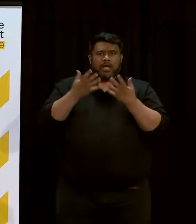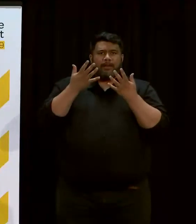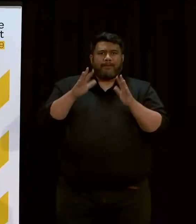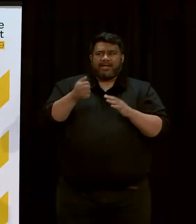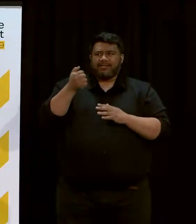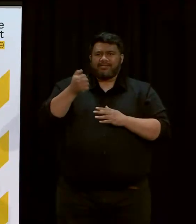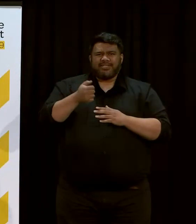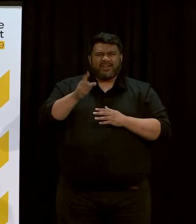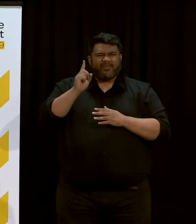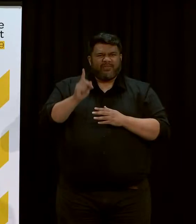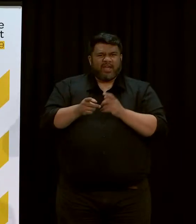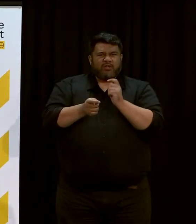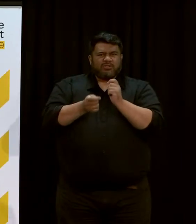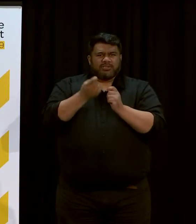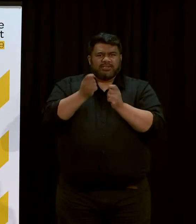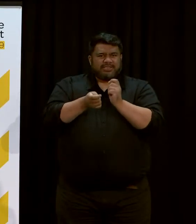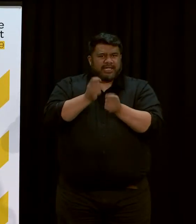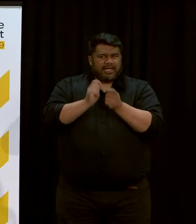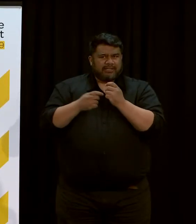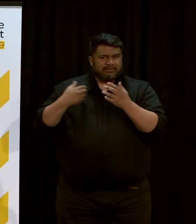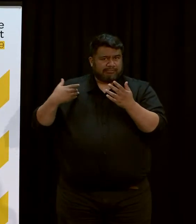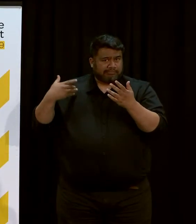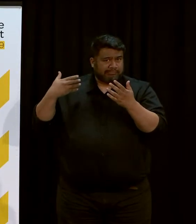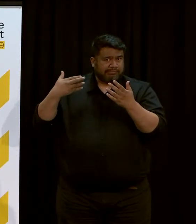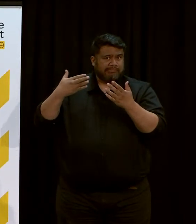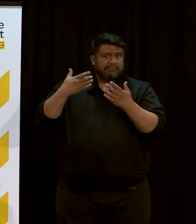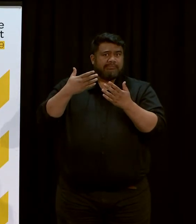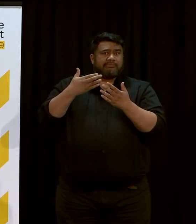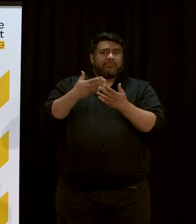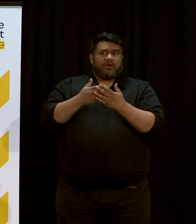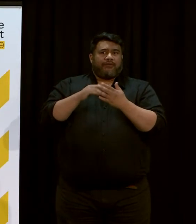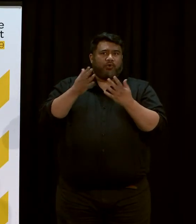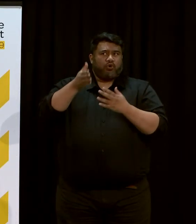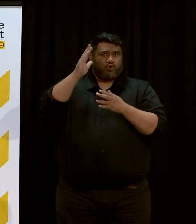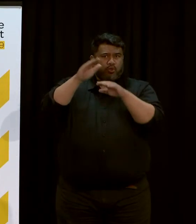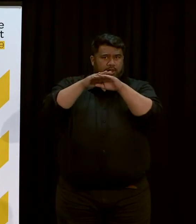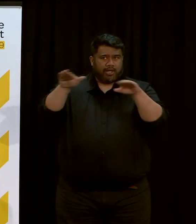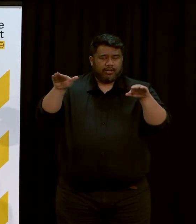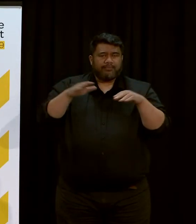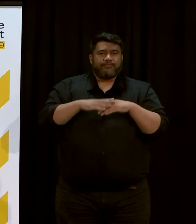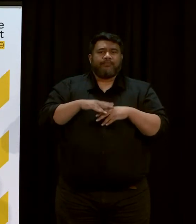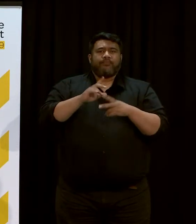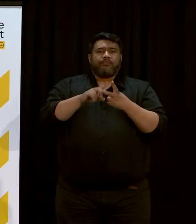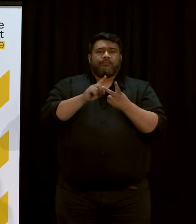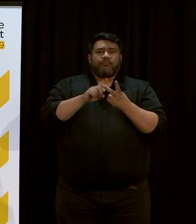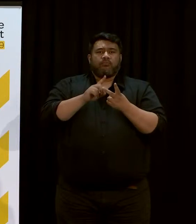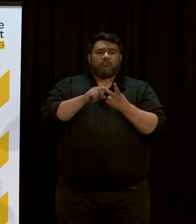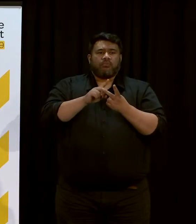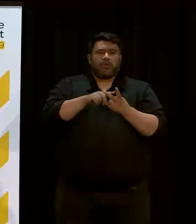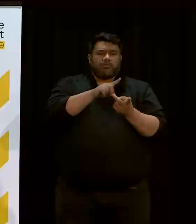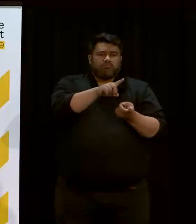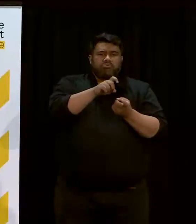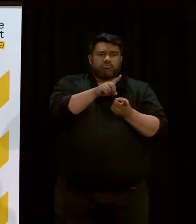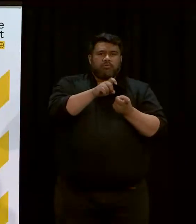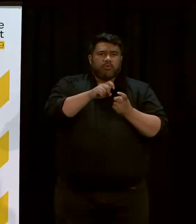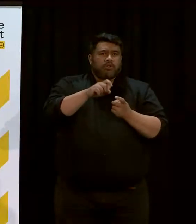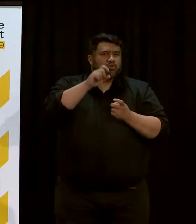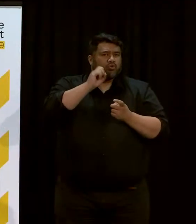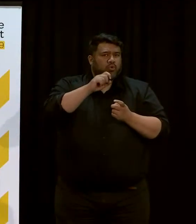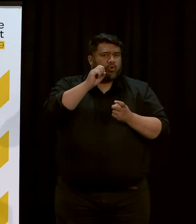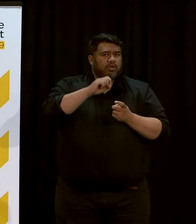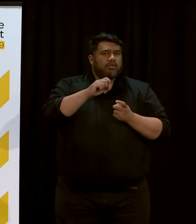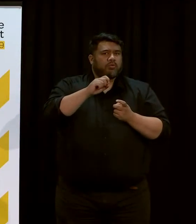undertaken since the first positive case, and testing across 19 wastewater sites, all returning negative results, all the evidence to